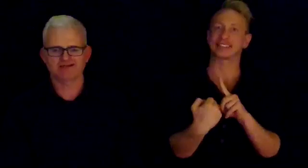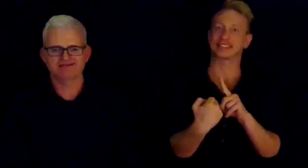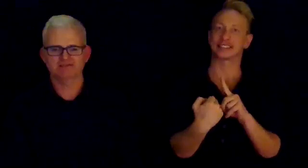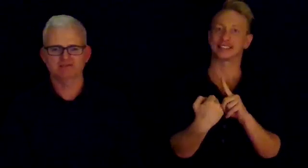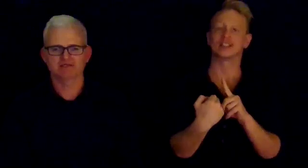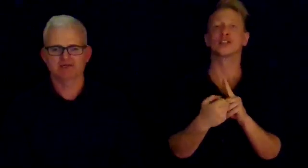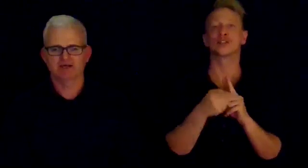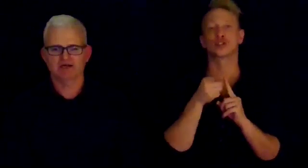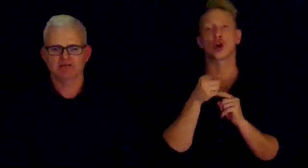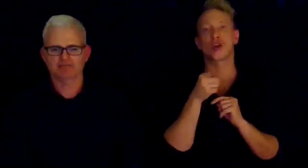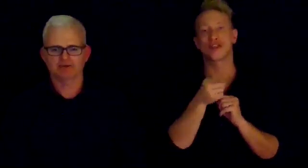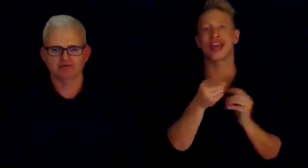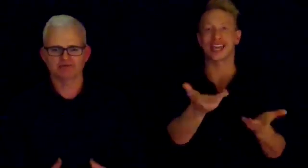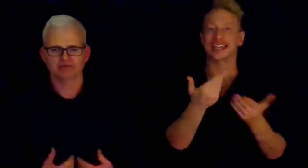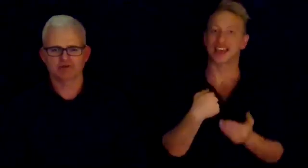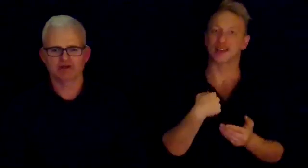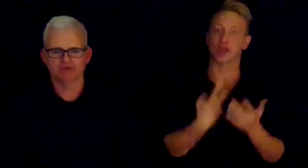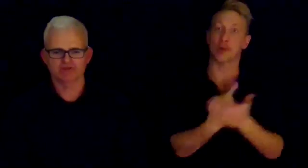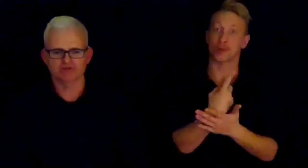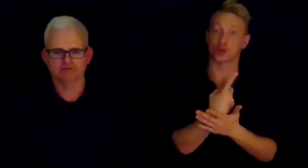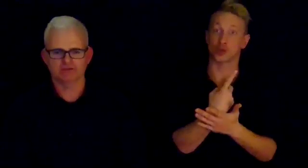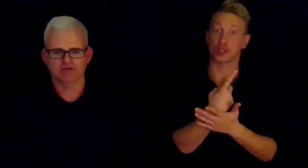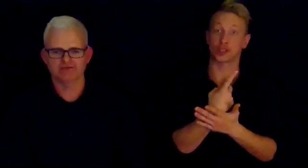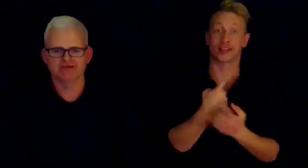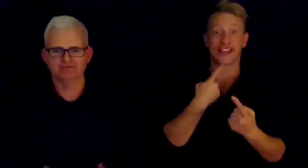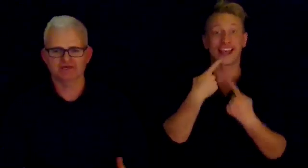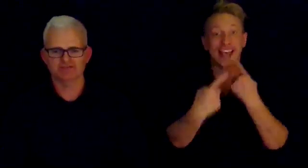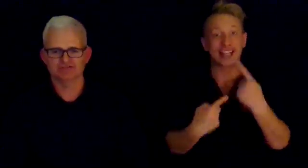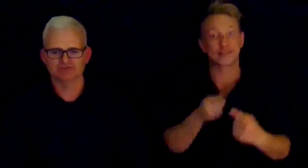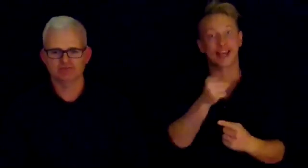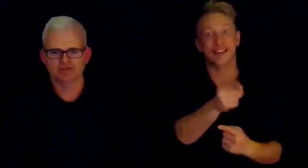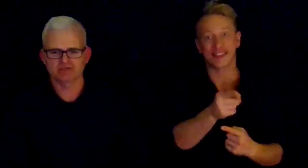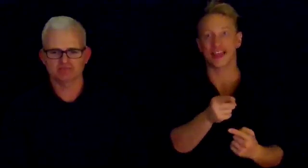to explain as a deafblind person and the